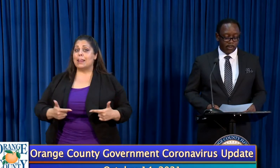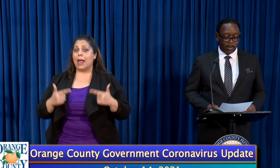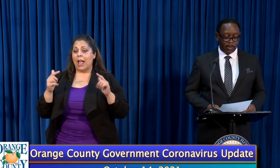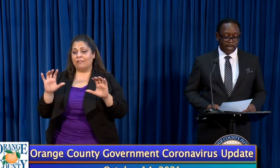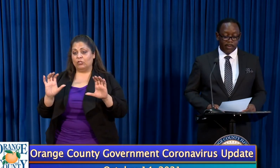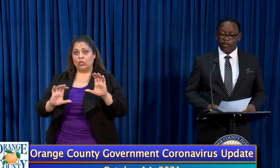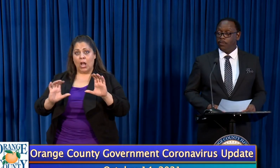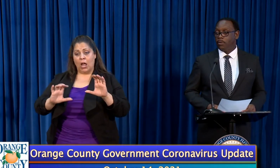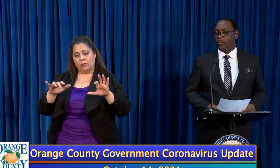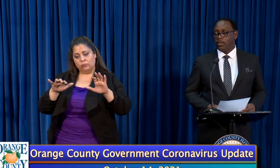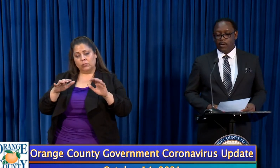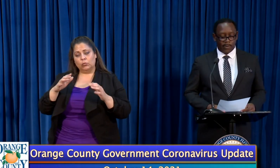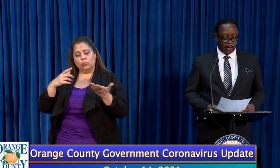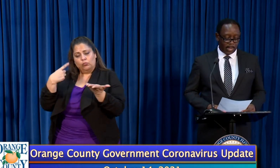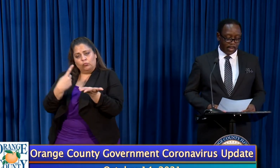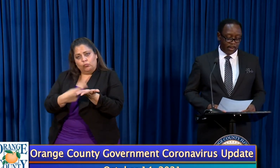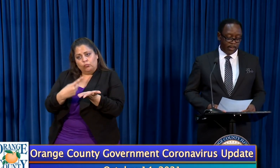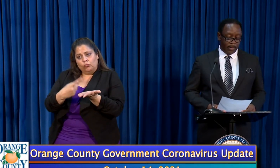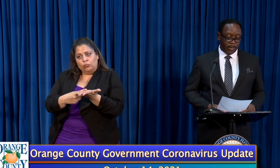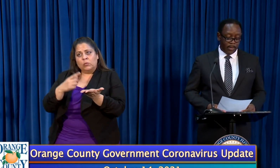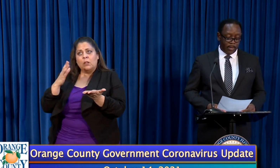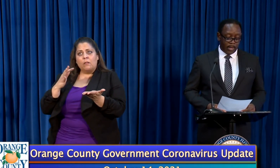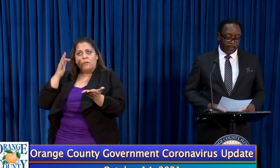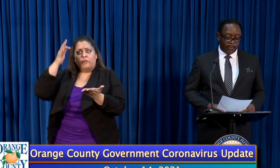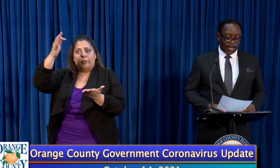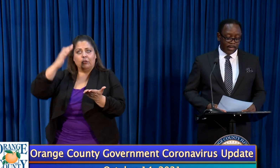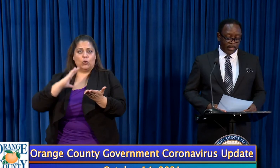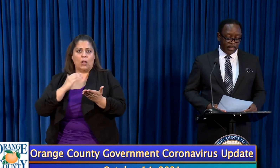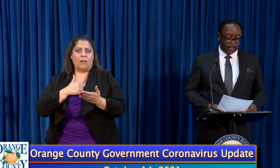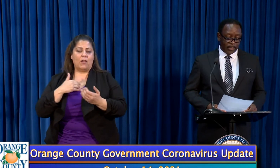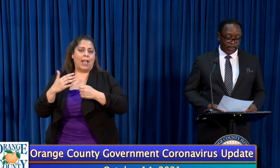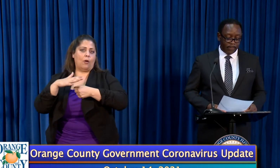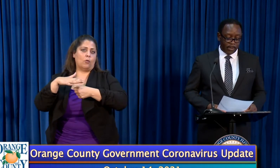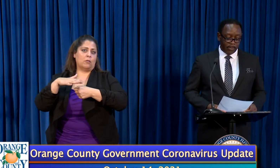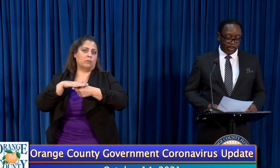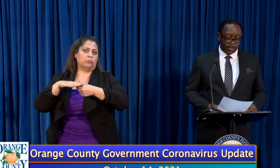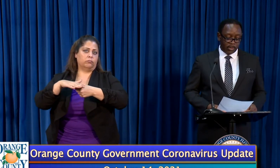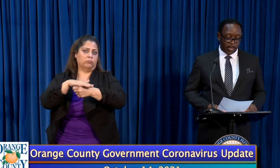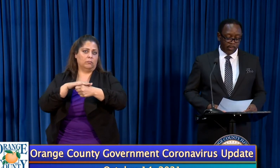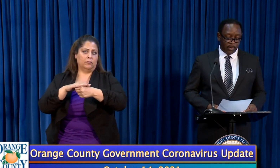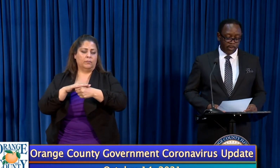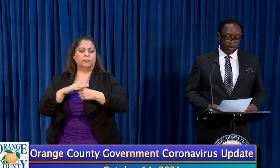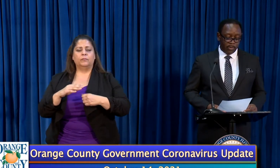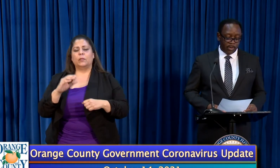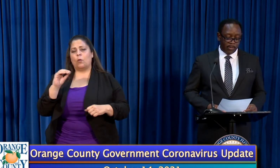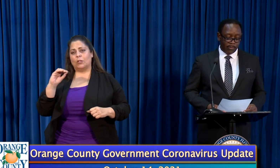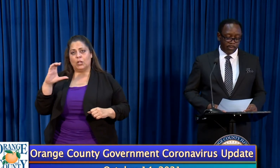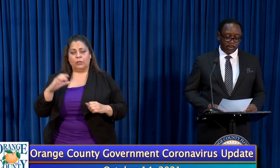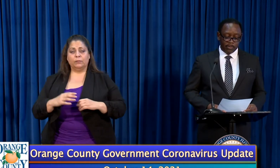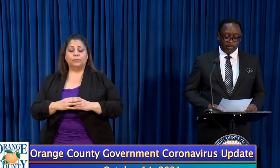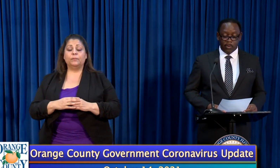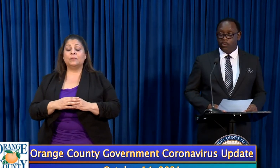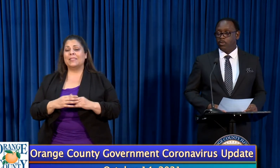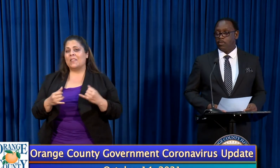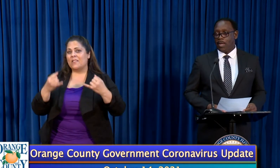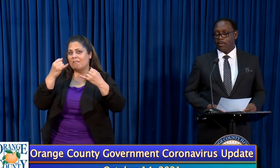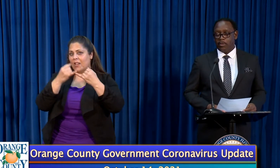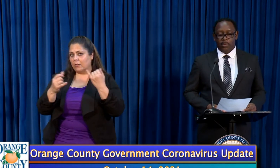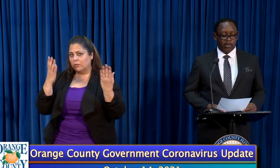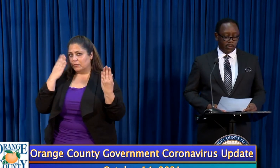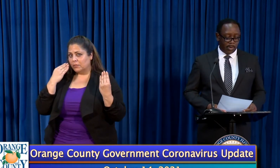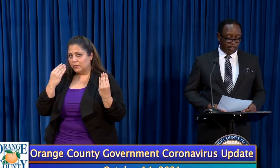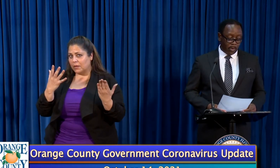event to talk about the future of our county. And finally, let me just share with you some news